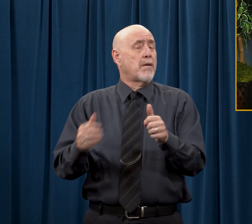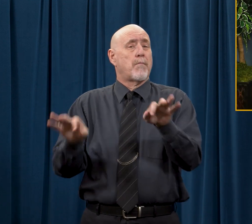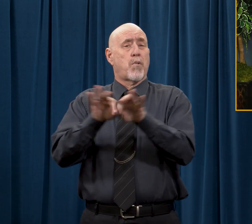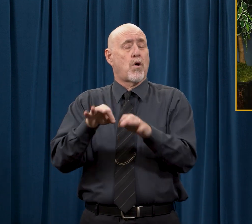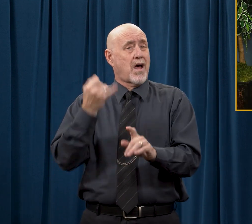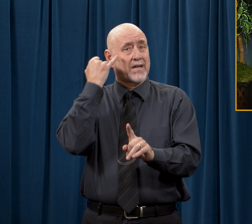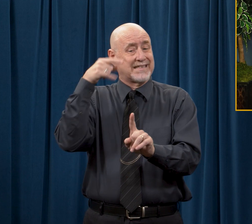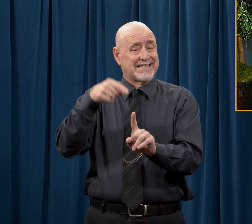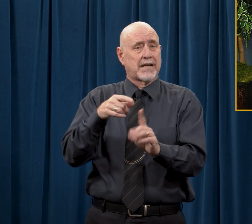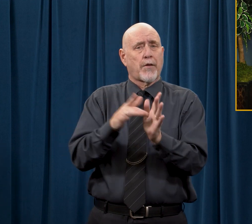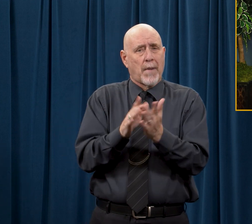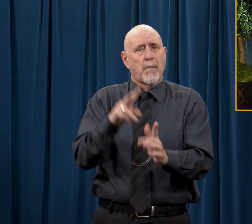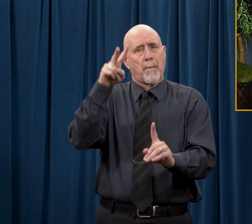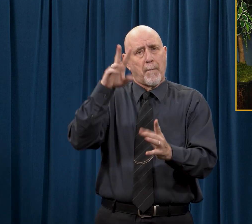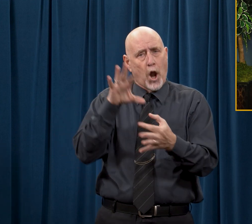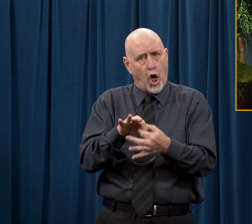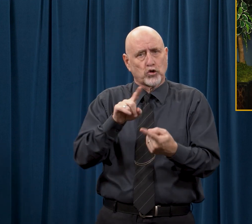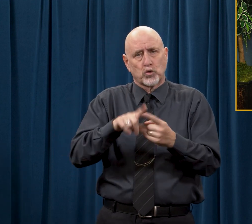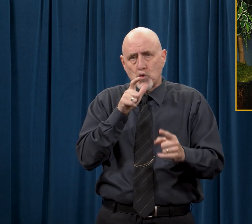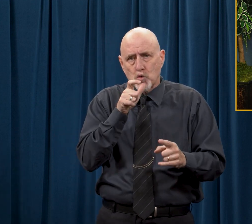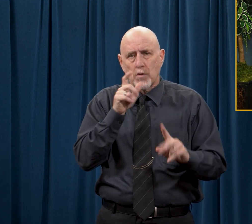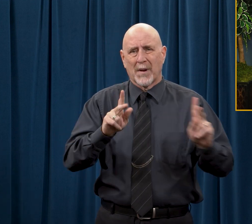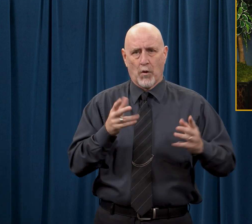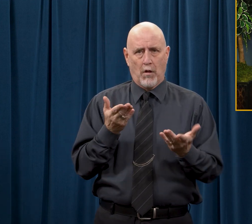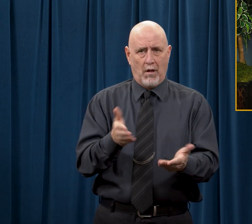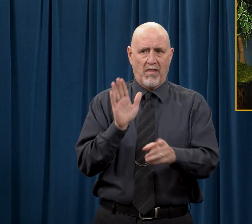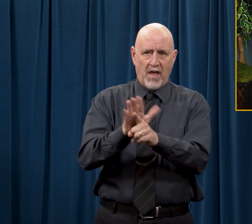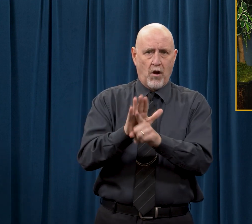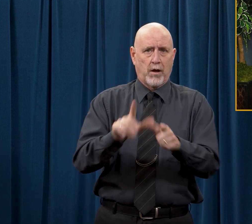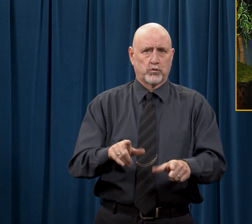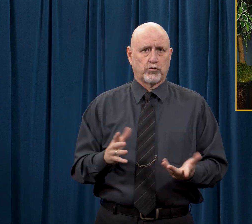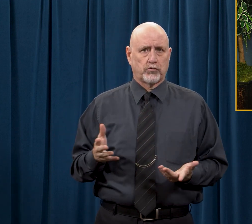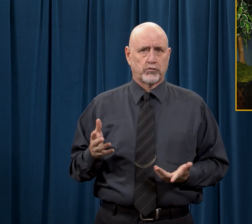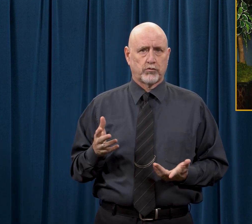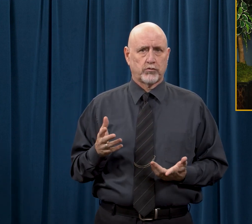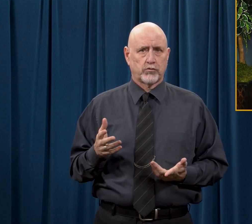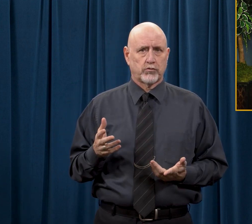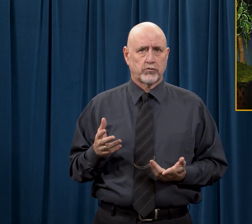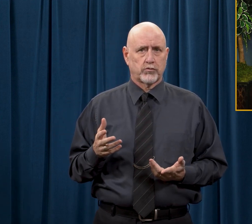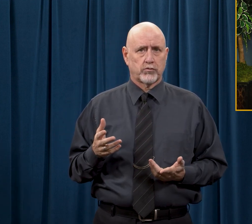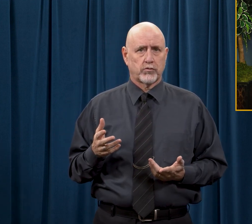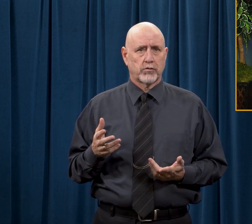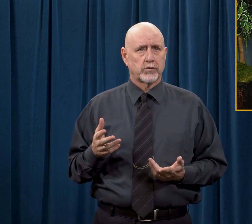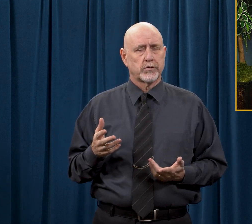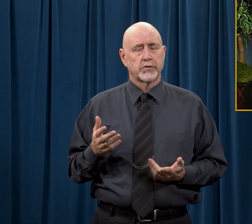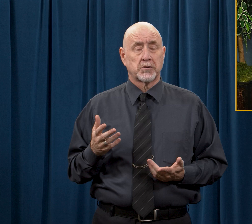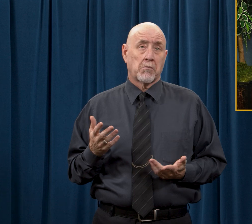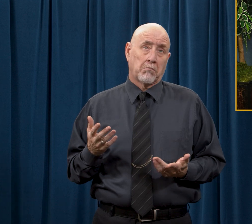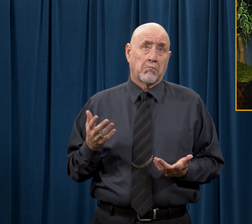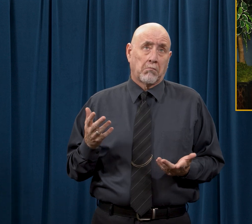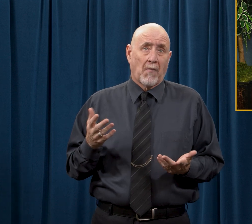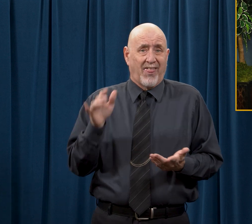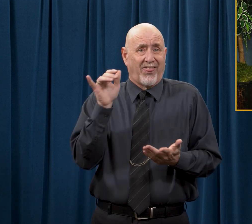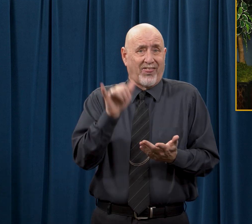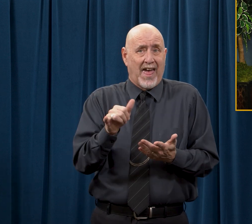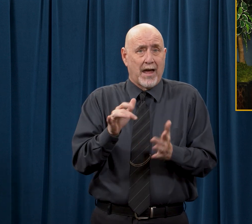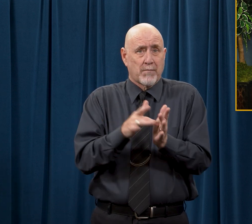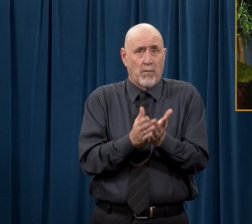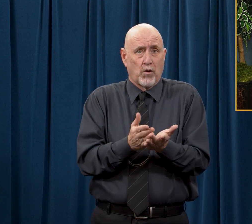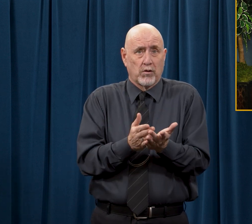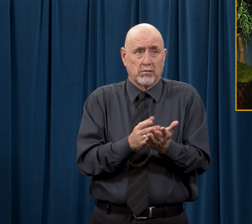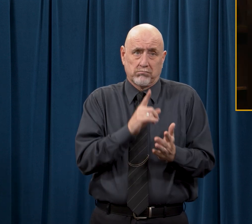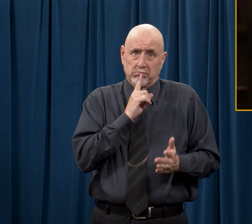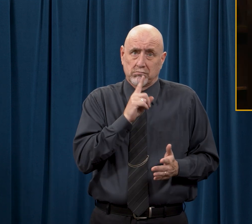The main idea was that the Bible belongs to the people in their own language. And so you might say that